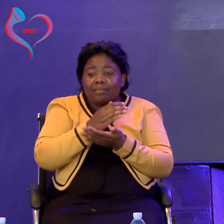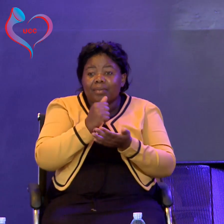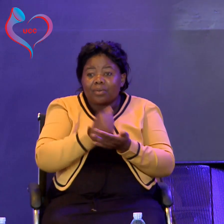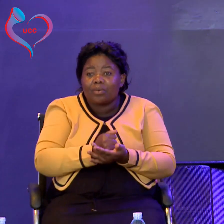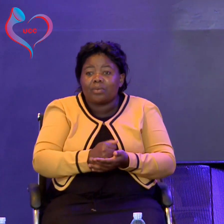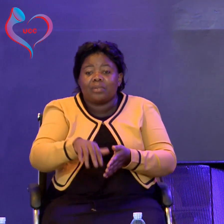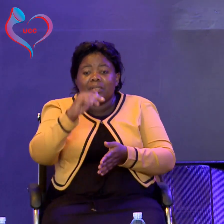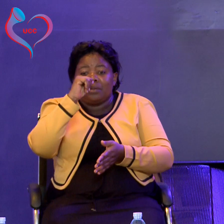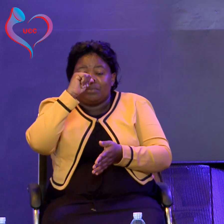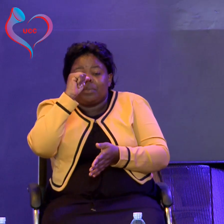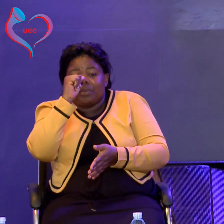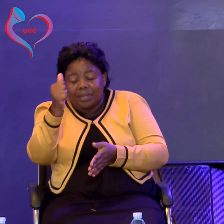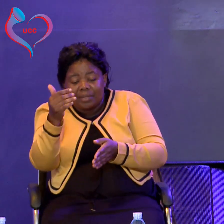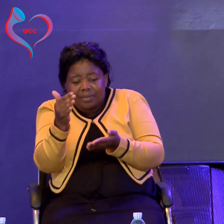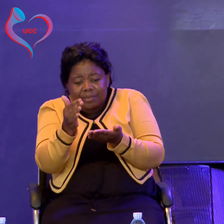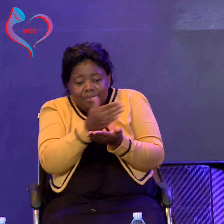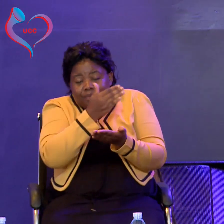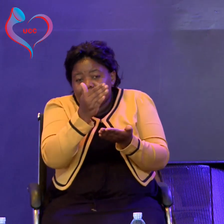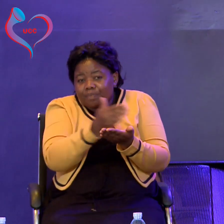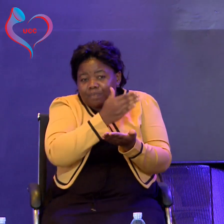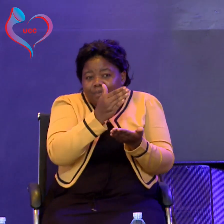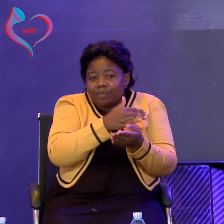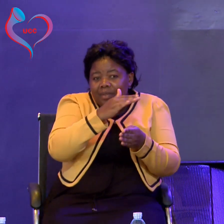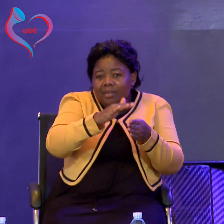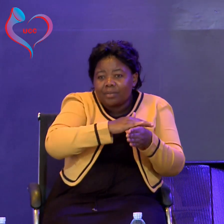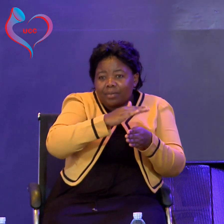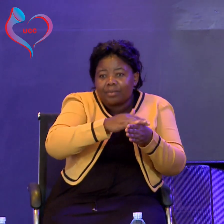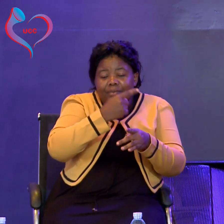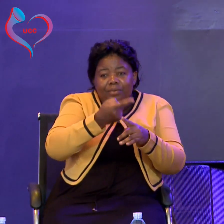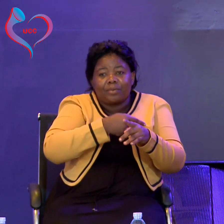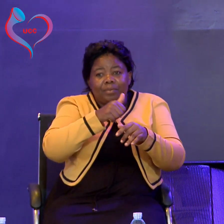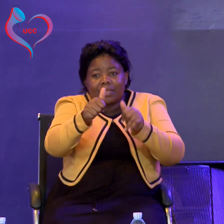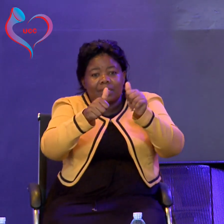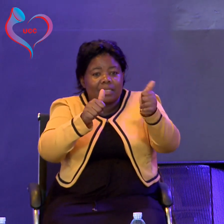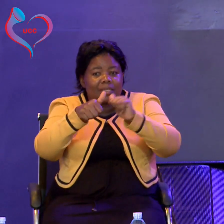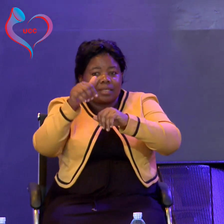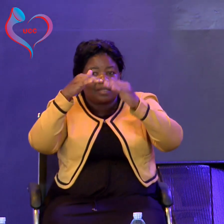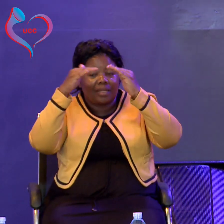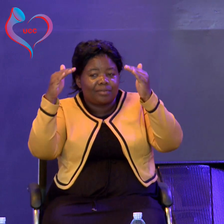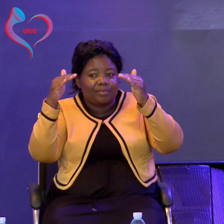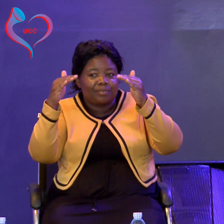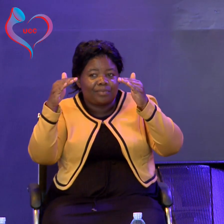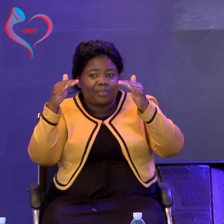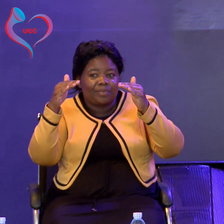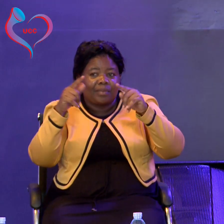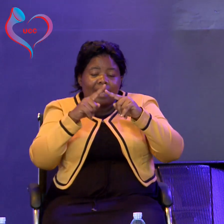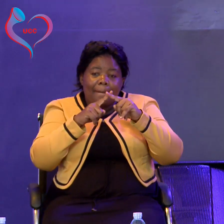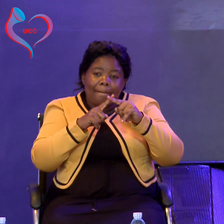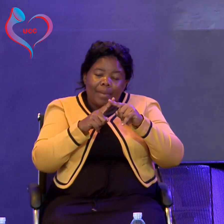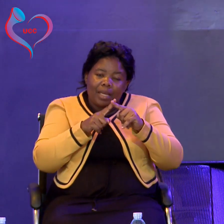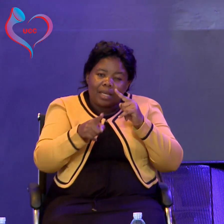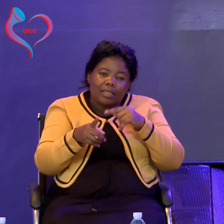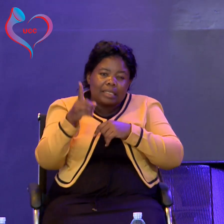It may not be having an on-spot answer because pride gets out of us gradually. Naye olunaku lw'otandika